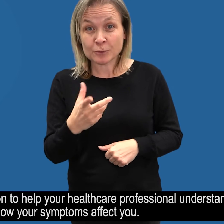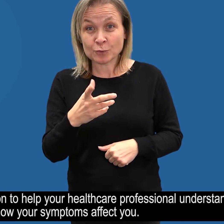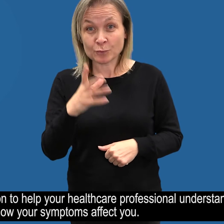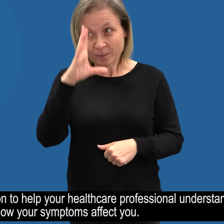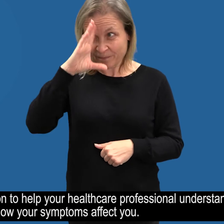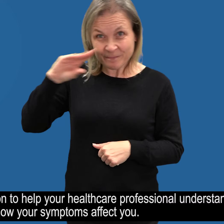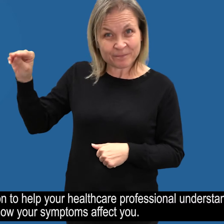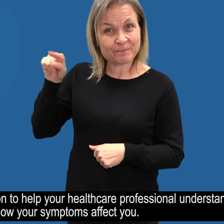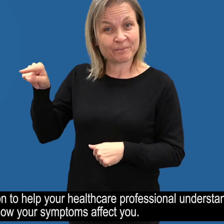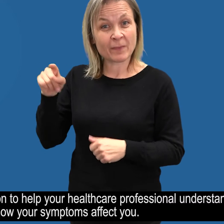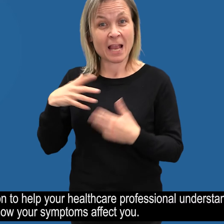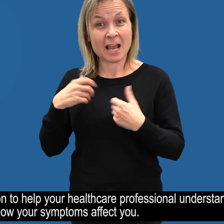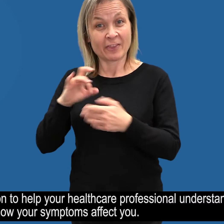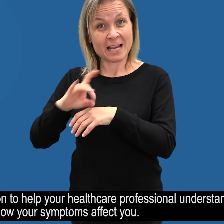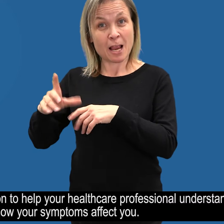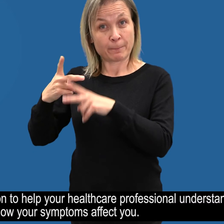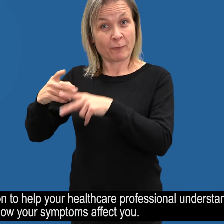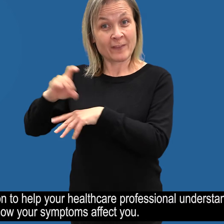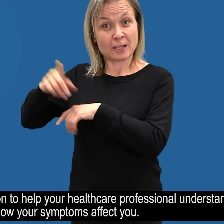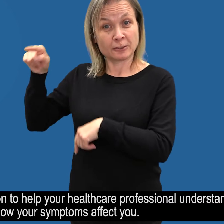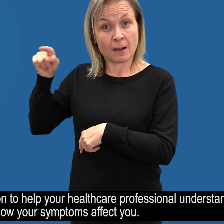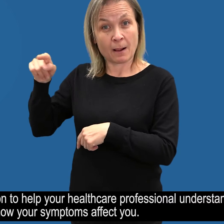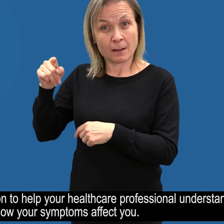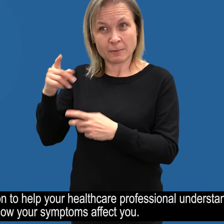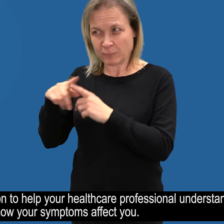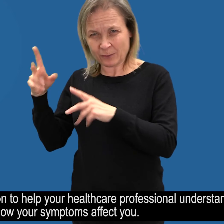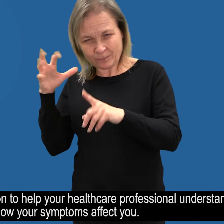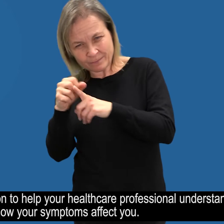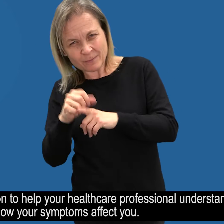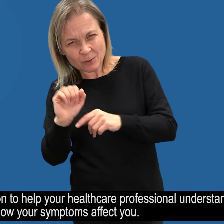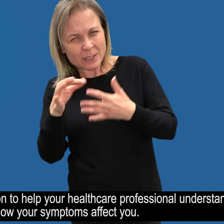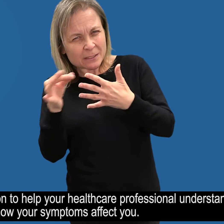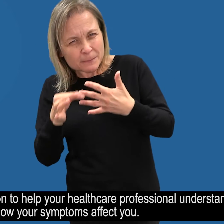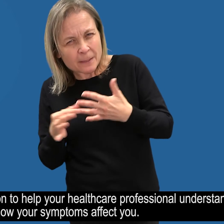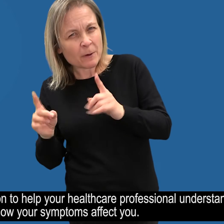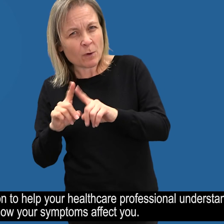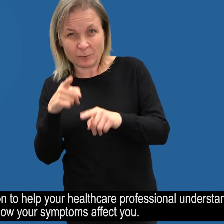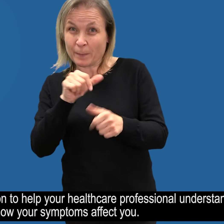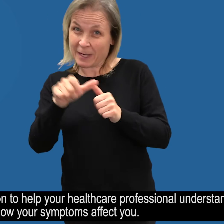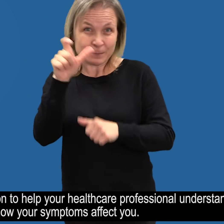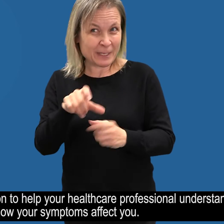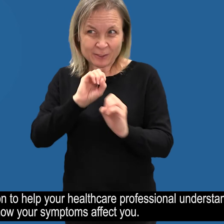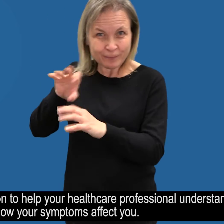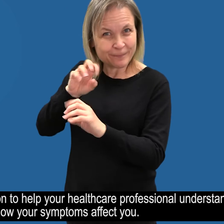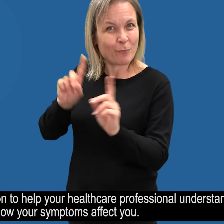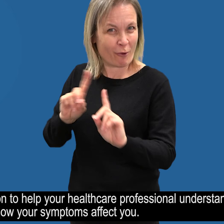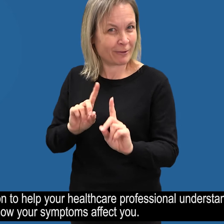You're the best person to help your healthcare professional understand how your symptoms affect you.